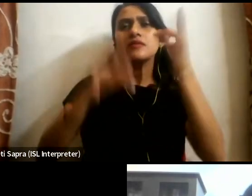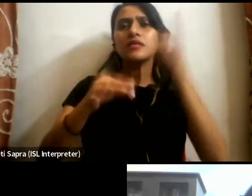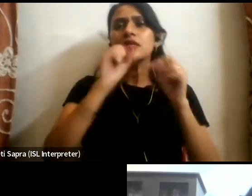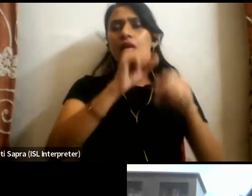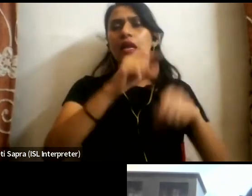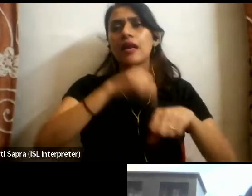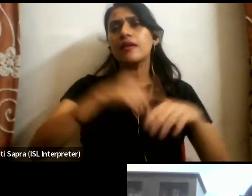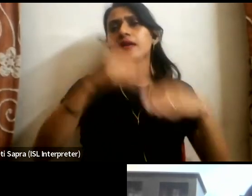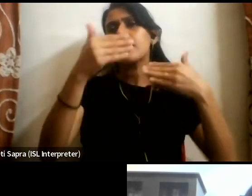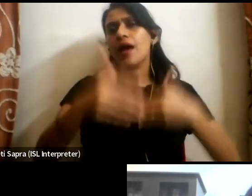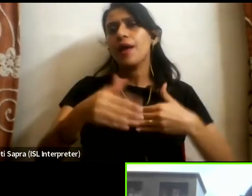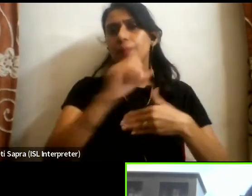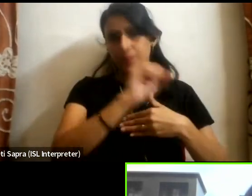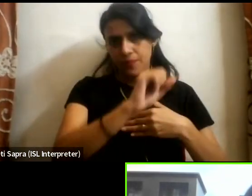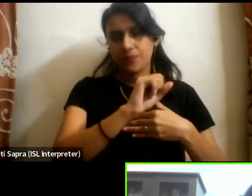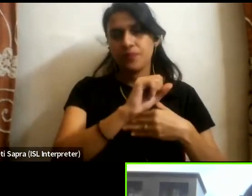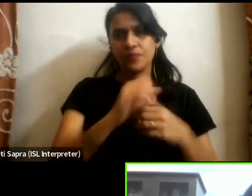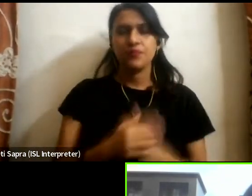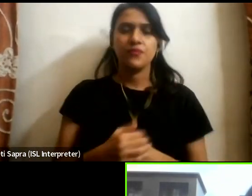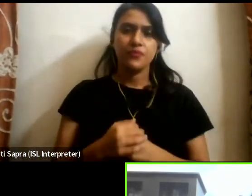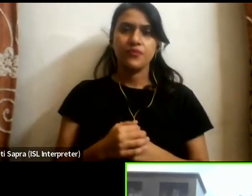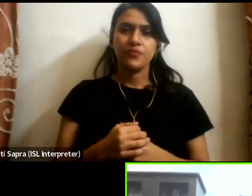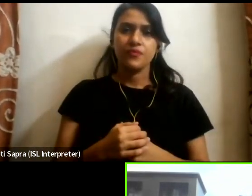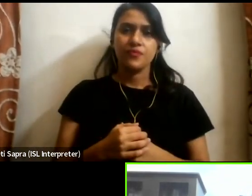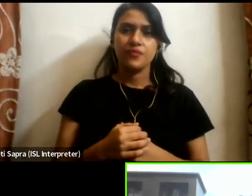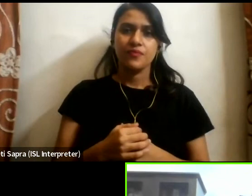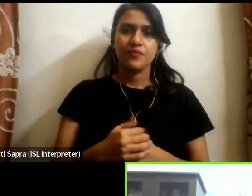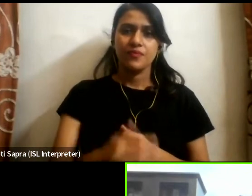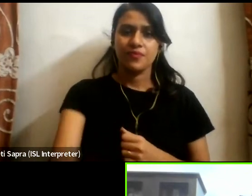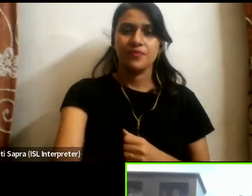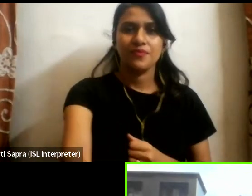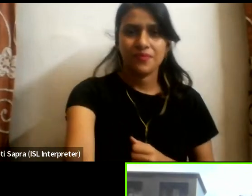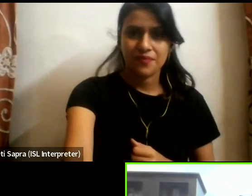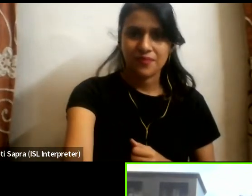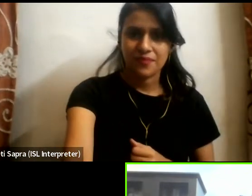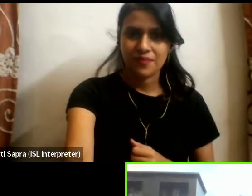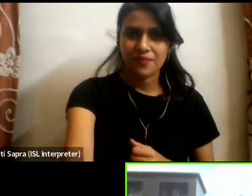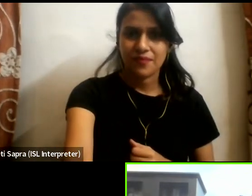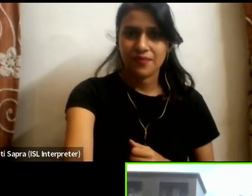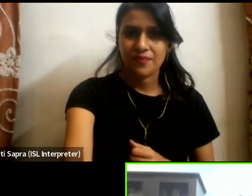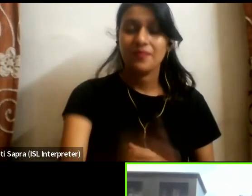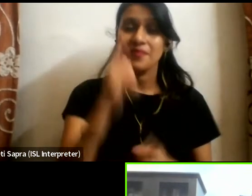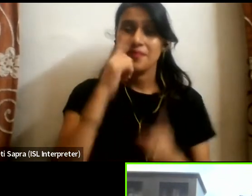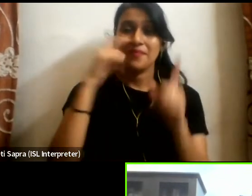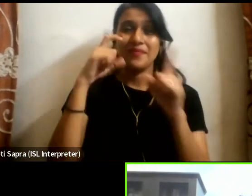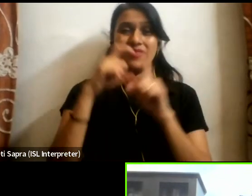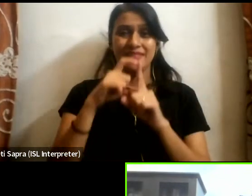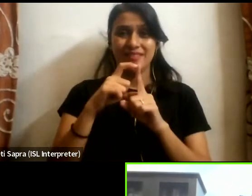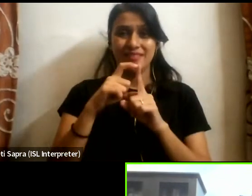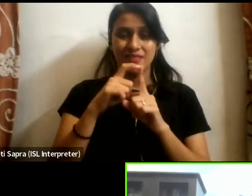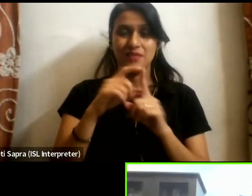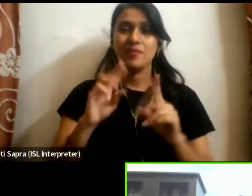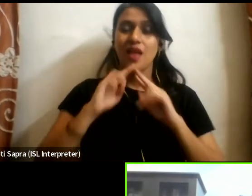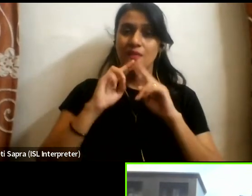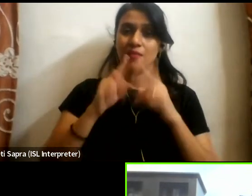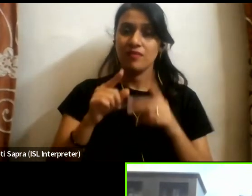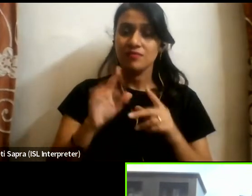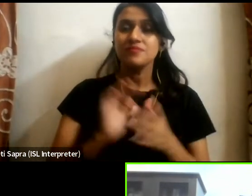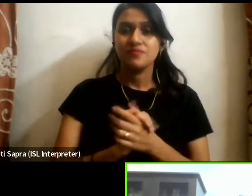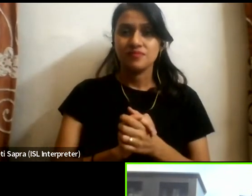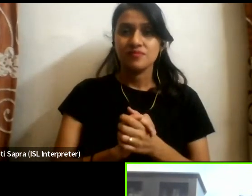least, on this question. Yeah, broadly, it's very ironical the way the